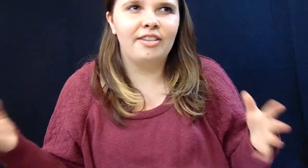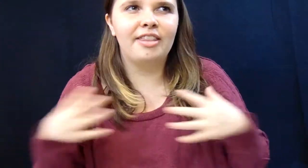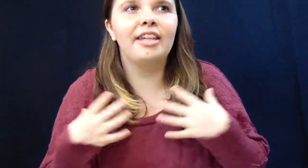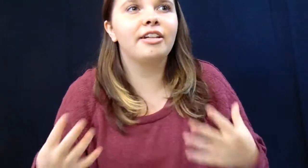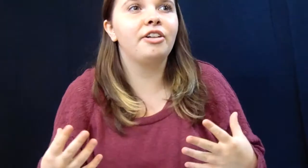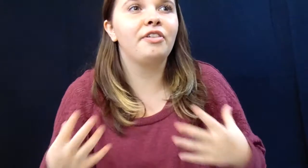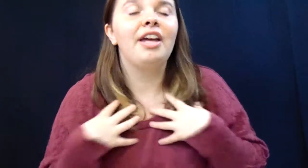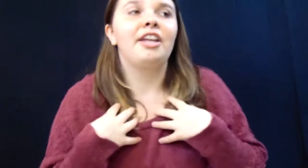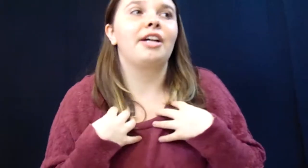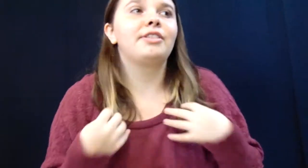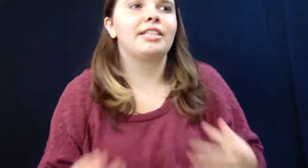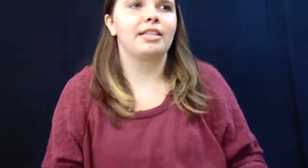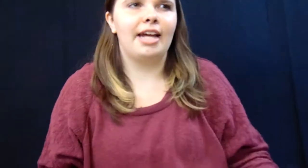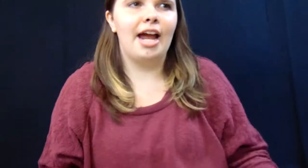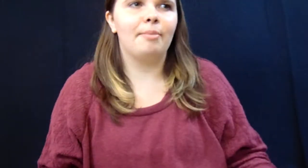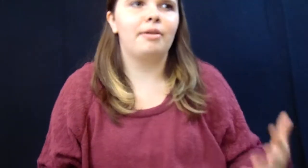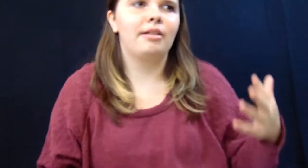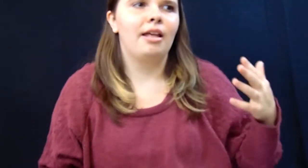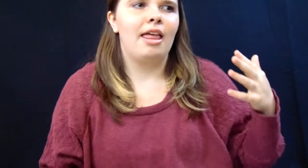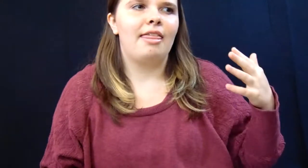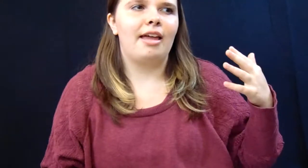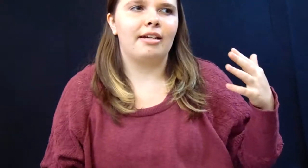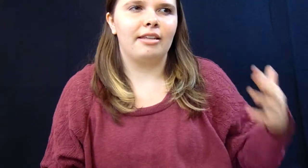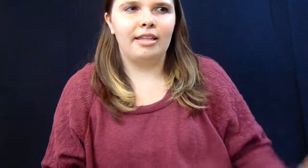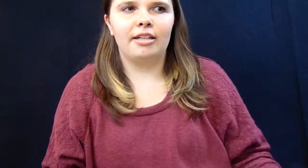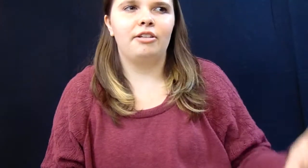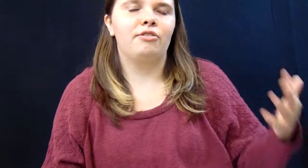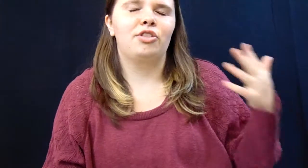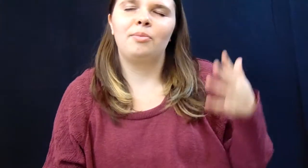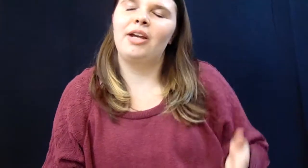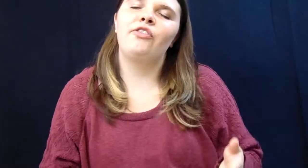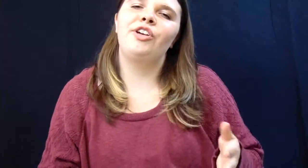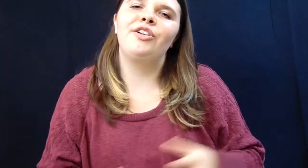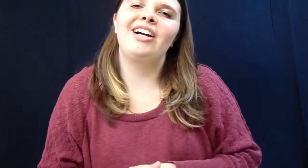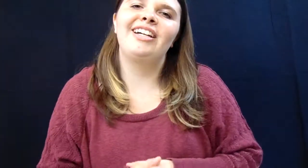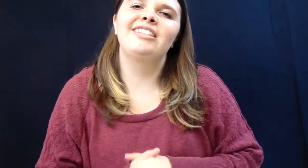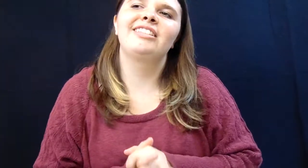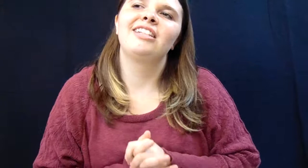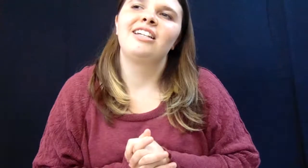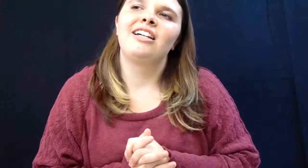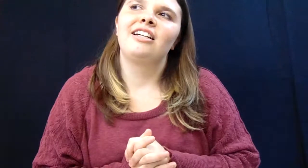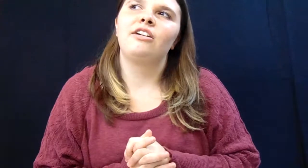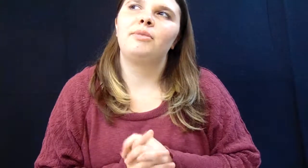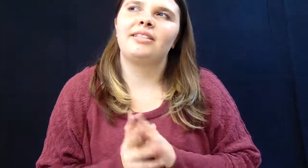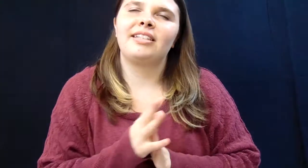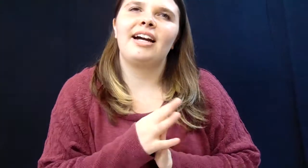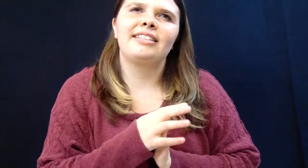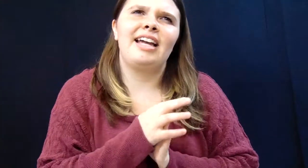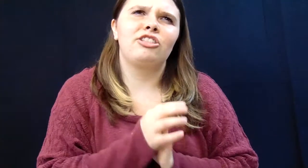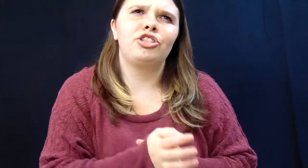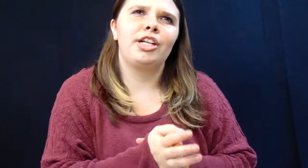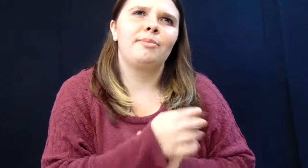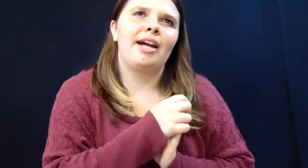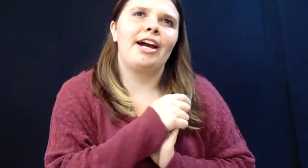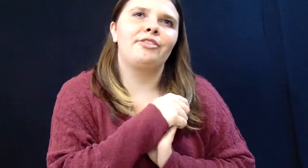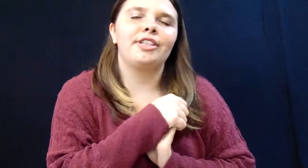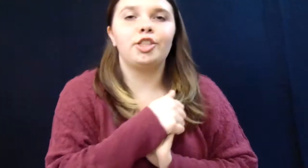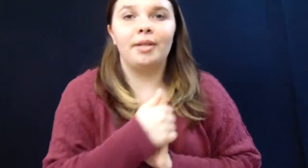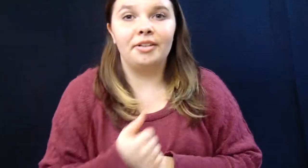think of that recently happened that I can think of to make for you guys besides that dream I had really to my